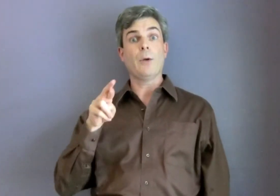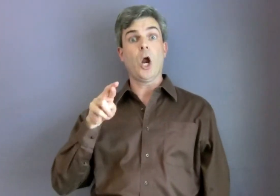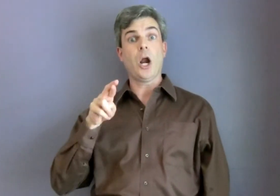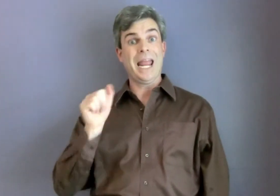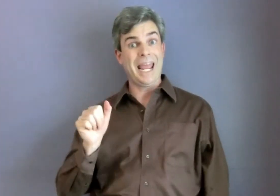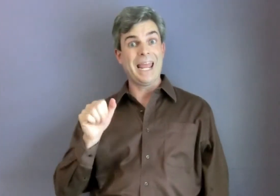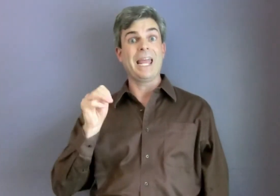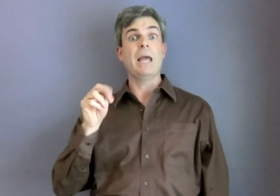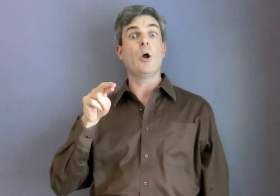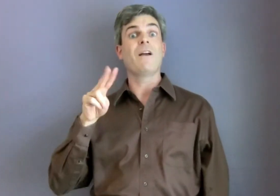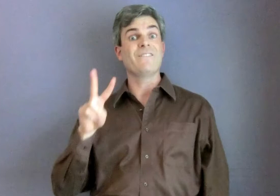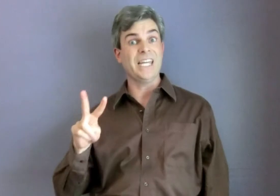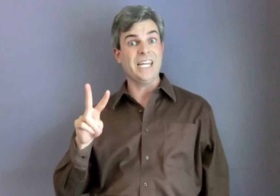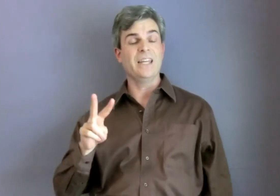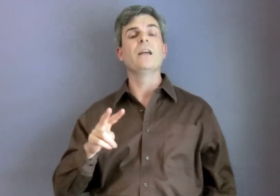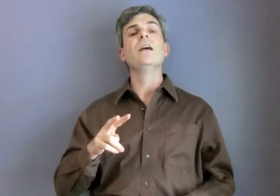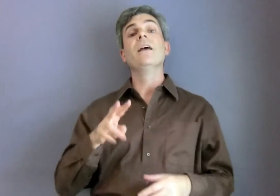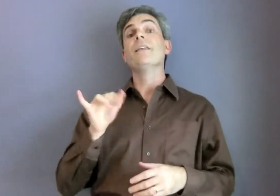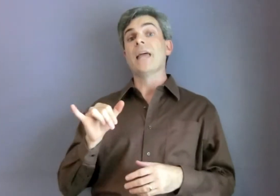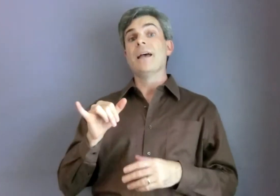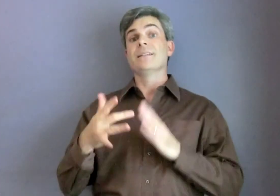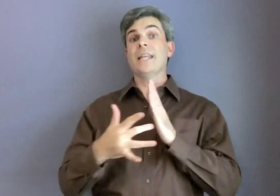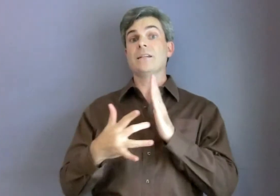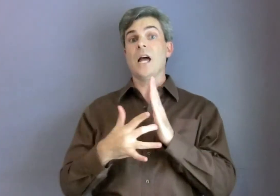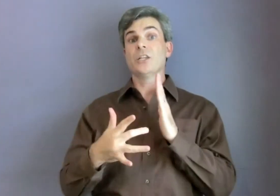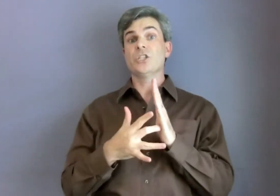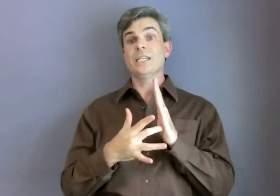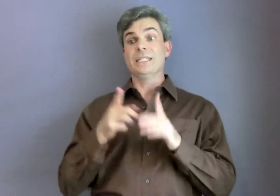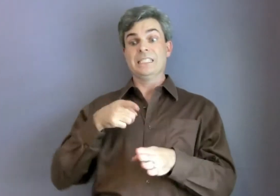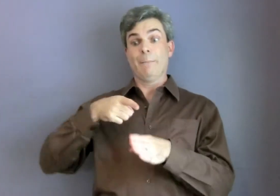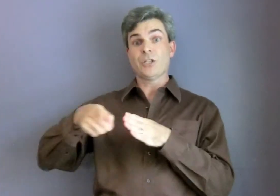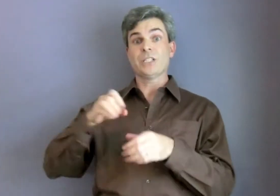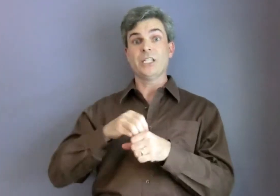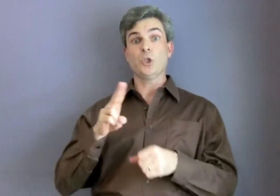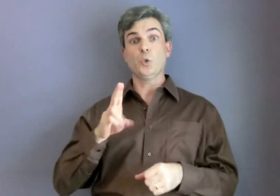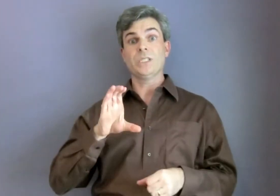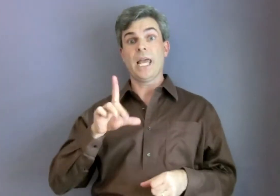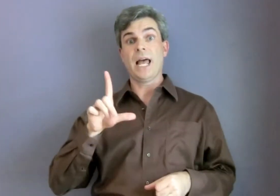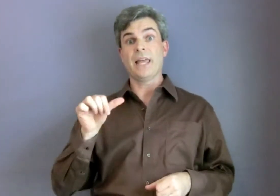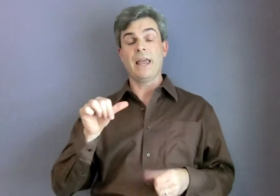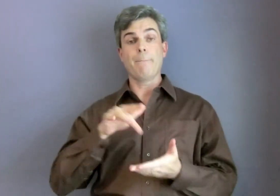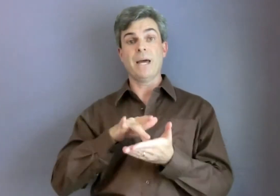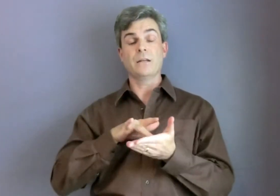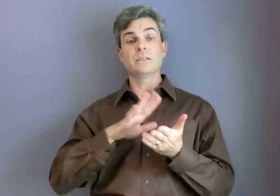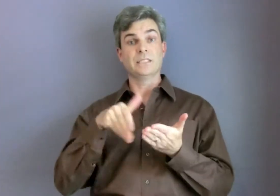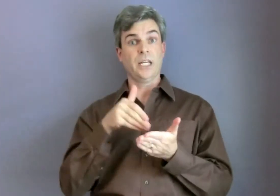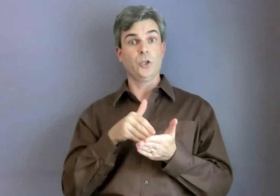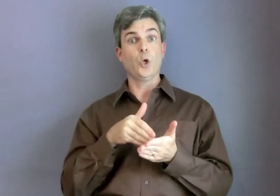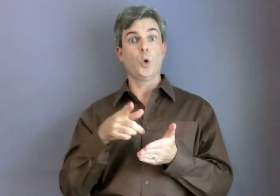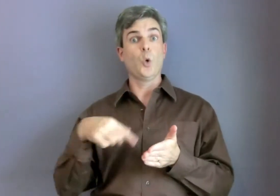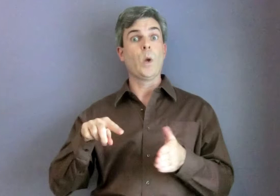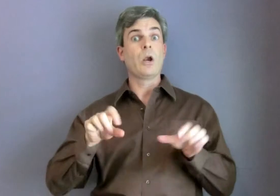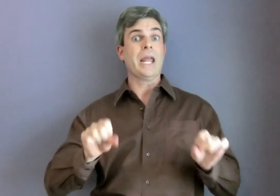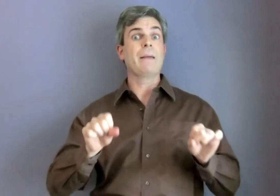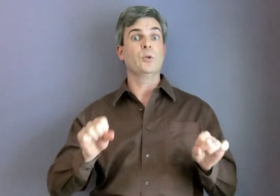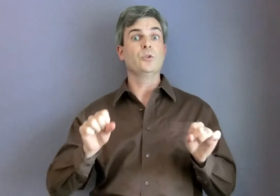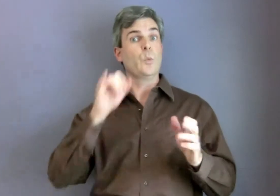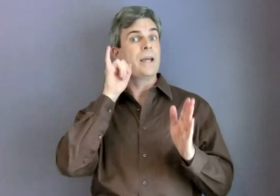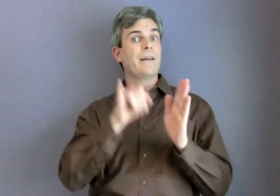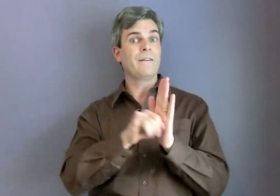MRI. Using this technology, the specialists at UCLA Medical Center were able to identify where that compression in the hose pipe was occurring.